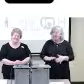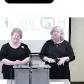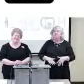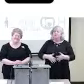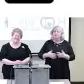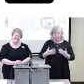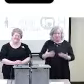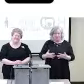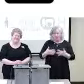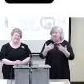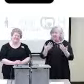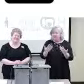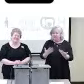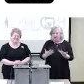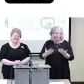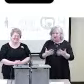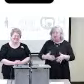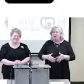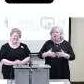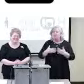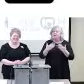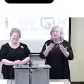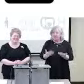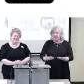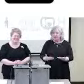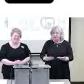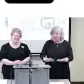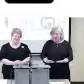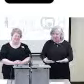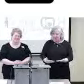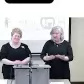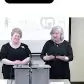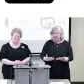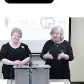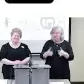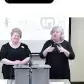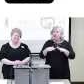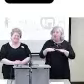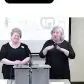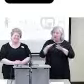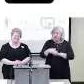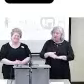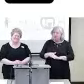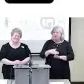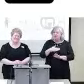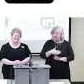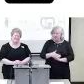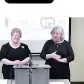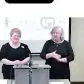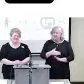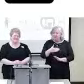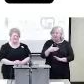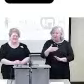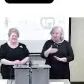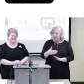brush your teeth take your shower plan your routine for the next morning when you do this when you